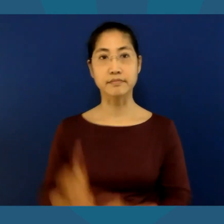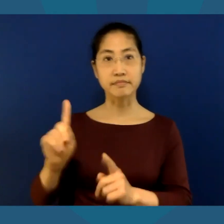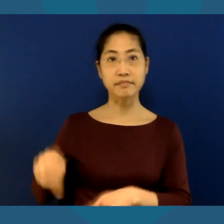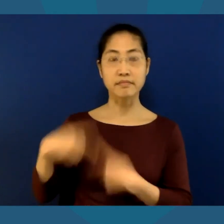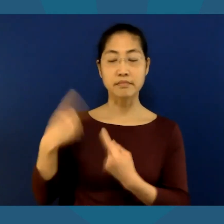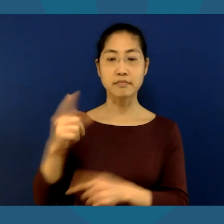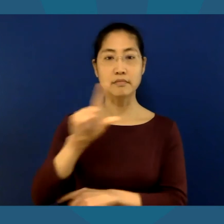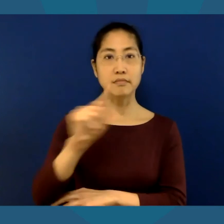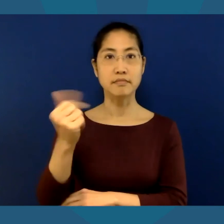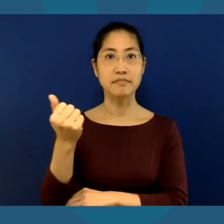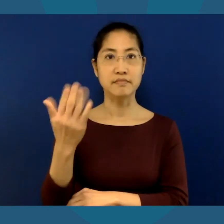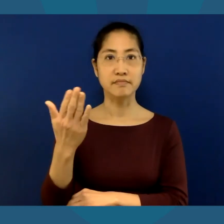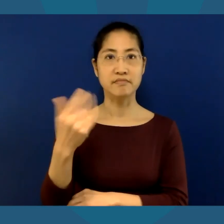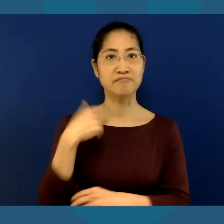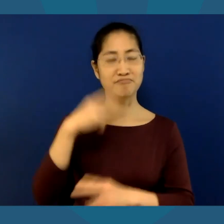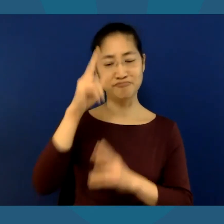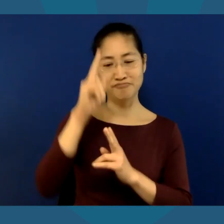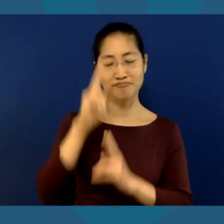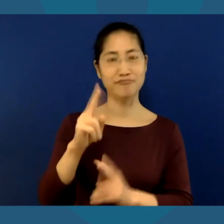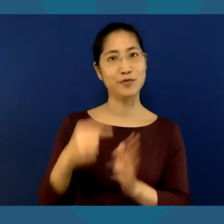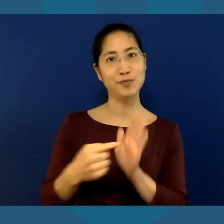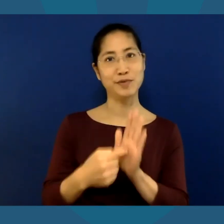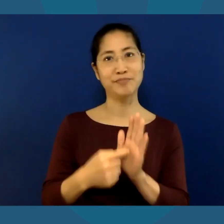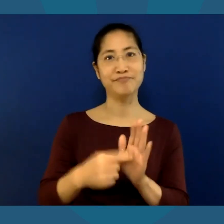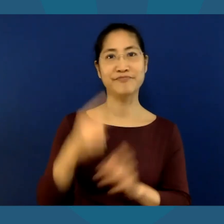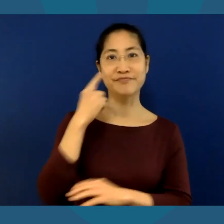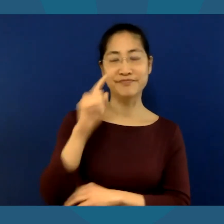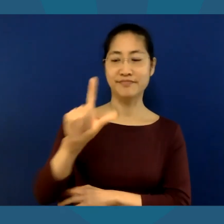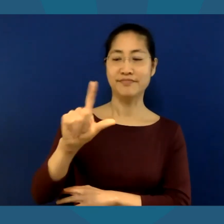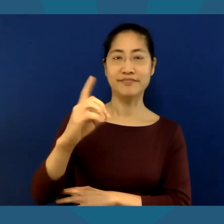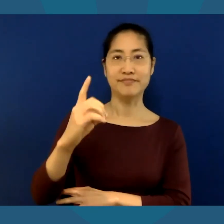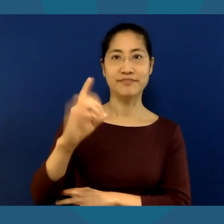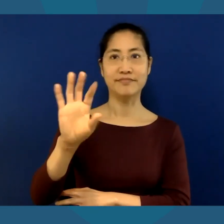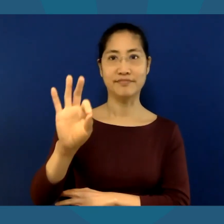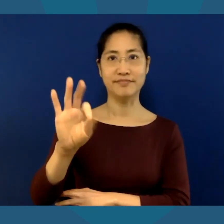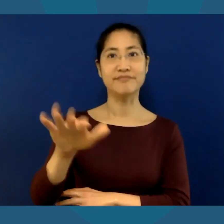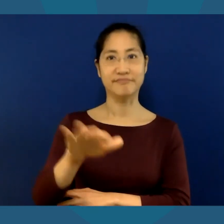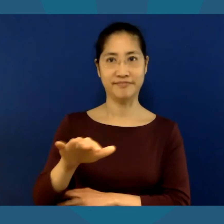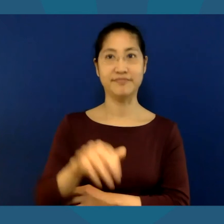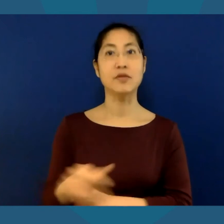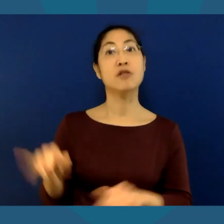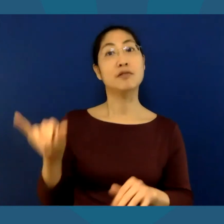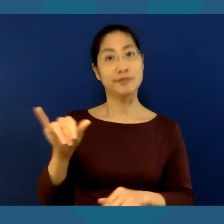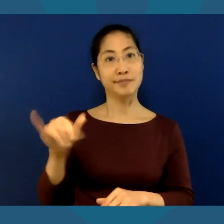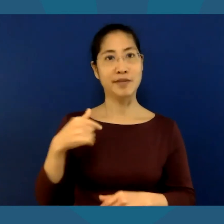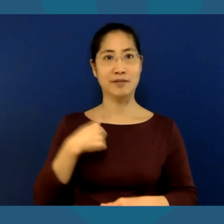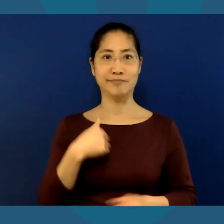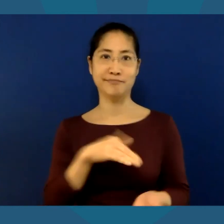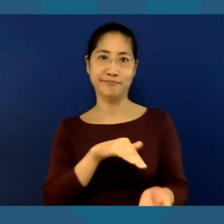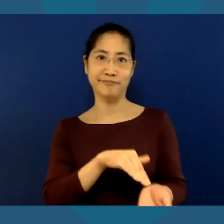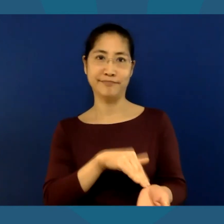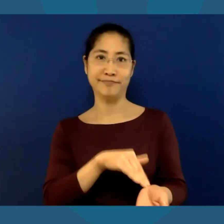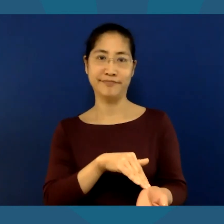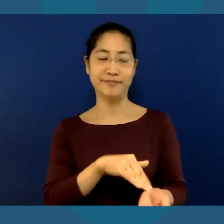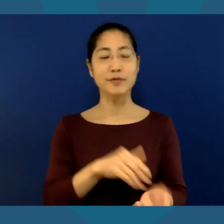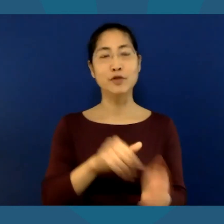www.drfreezeforhouse.com. I have had the honor to serve as state representative for LD9 since 2015.